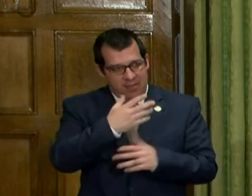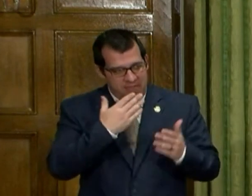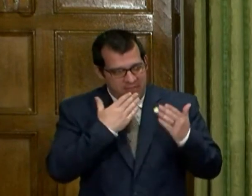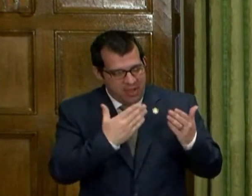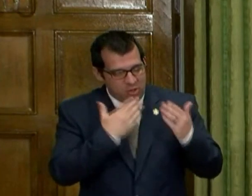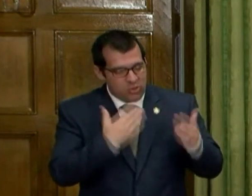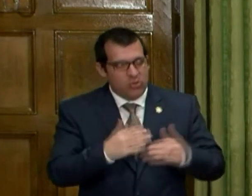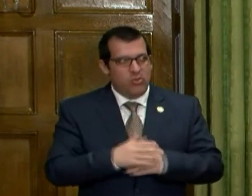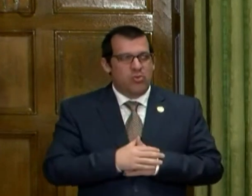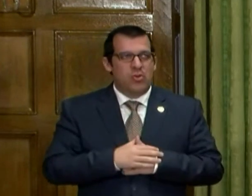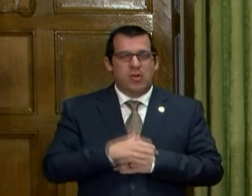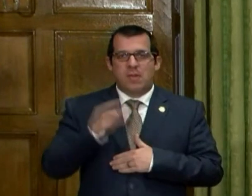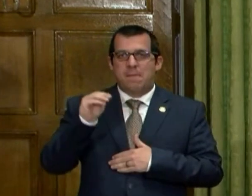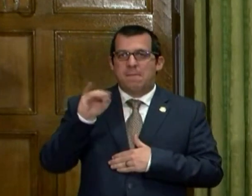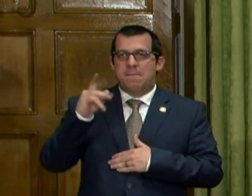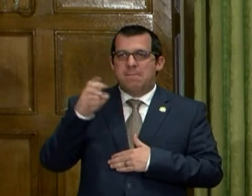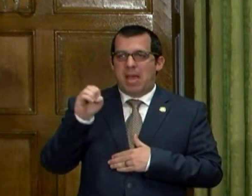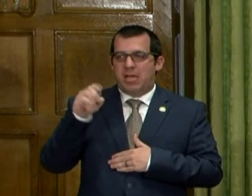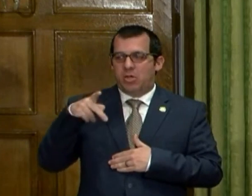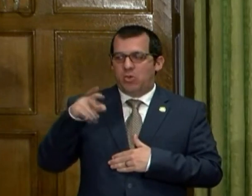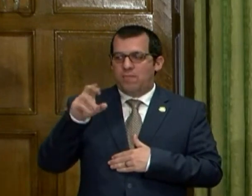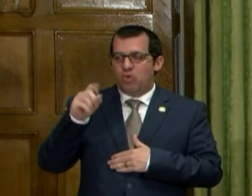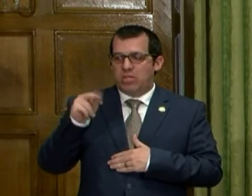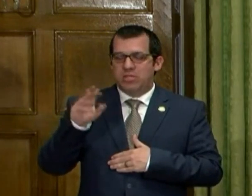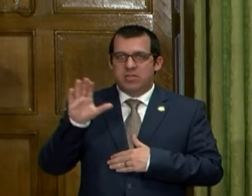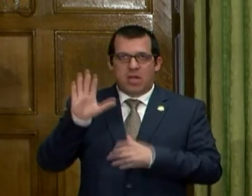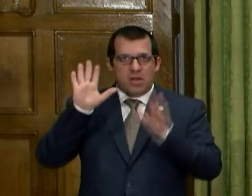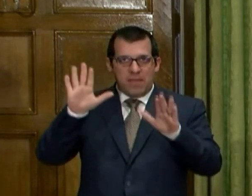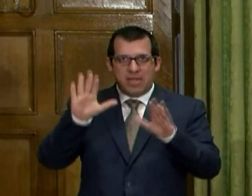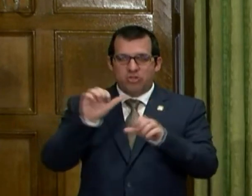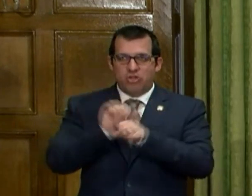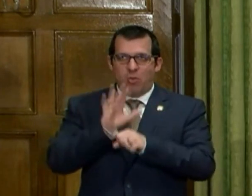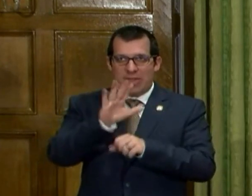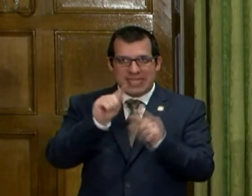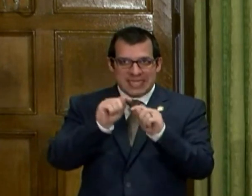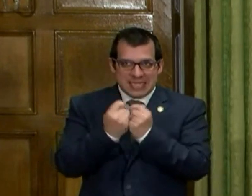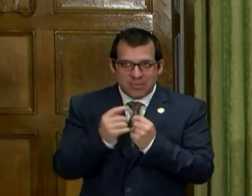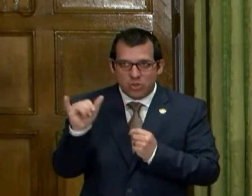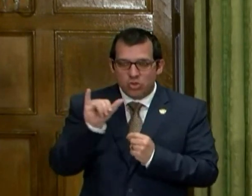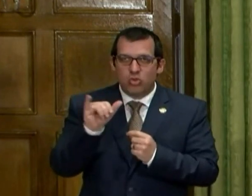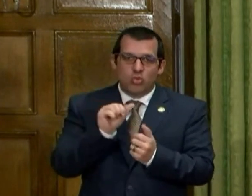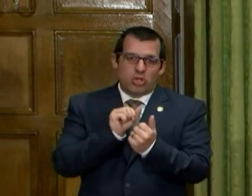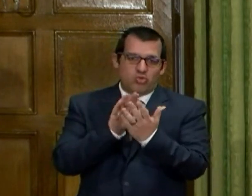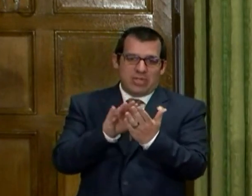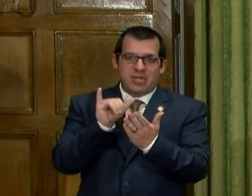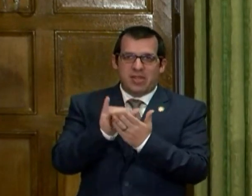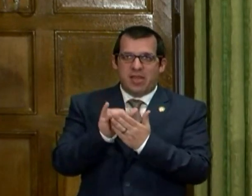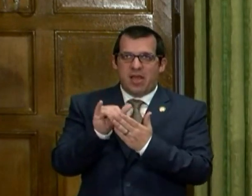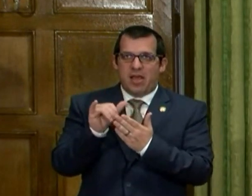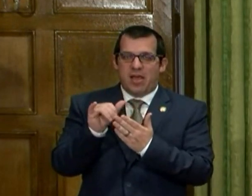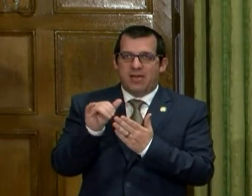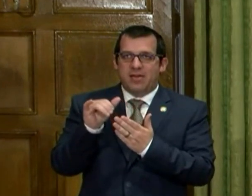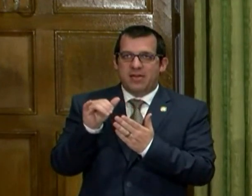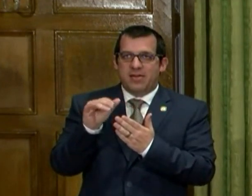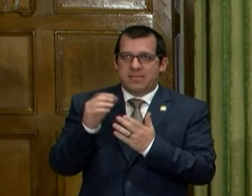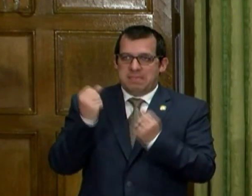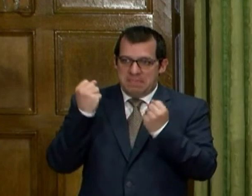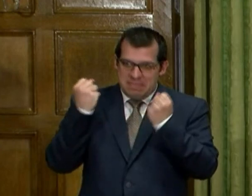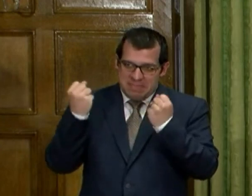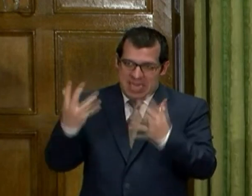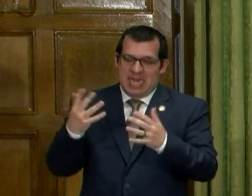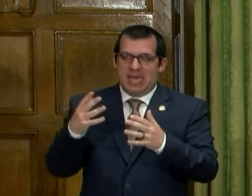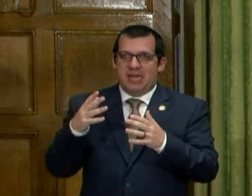And Mike Preston has done an amazing job with his team there, addressing the historic flood of